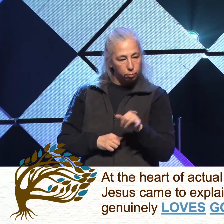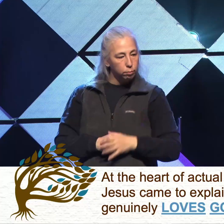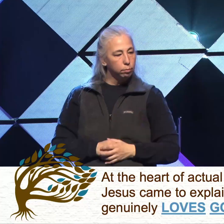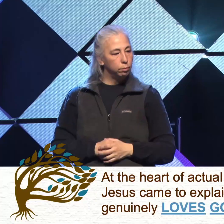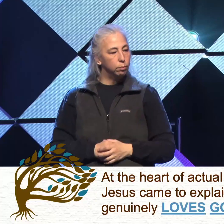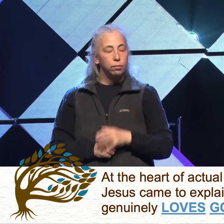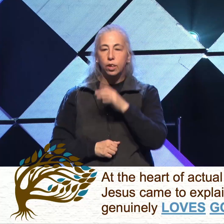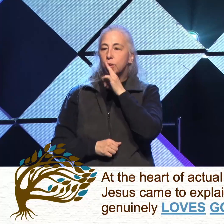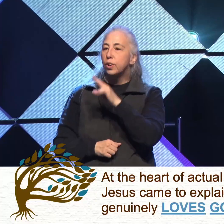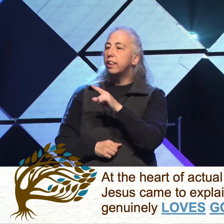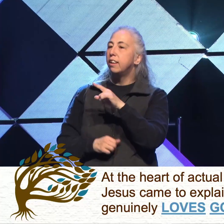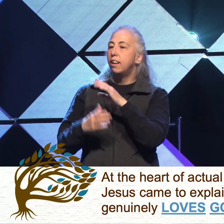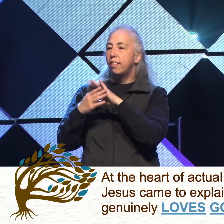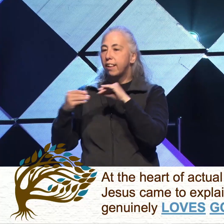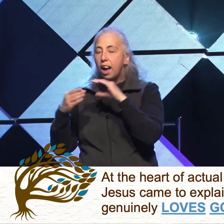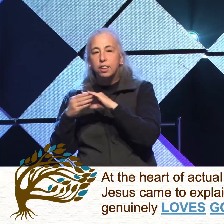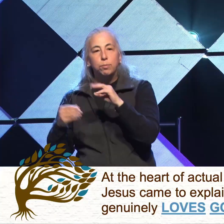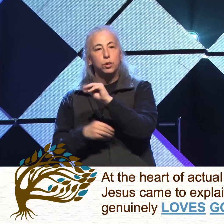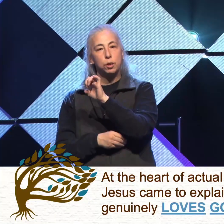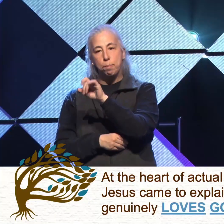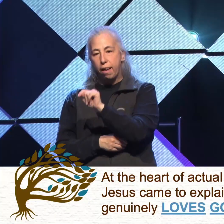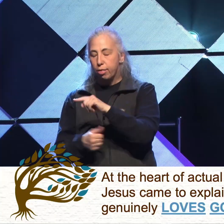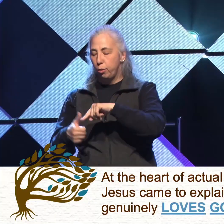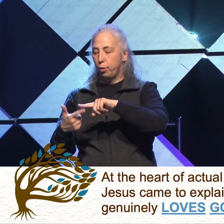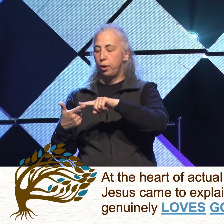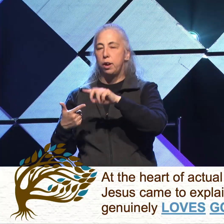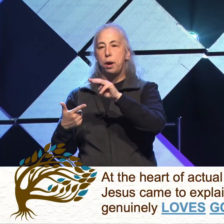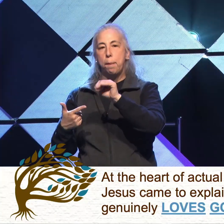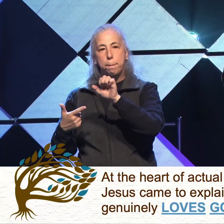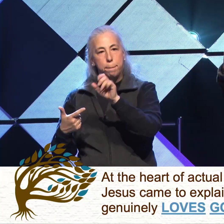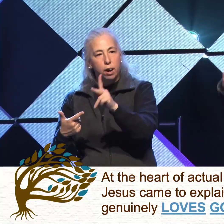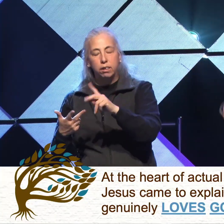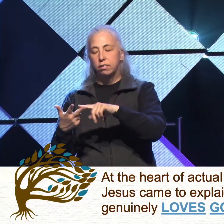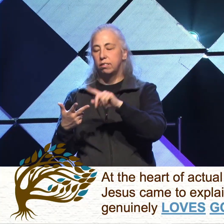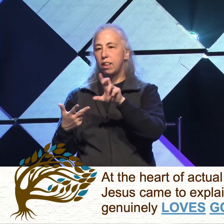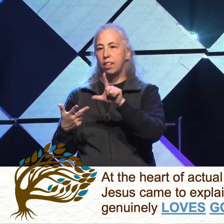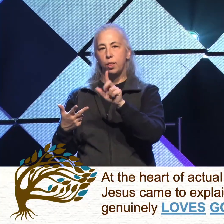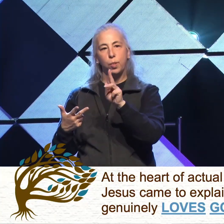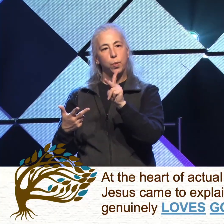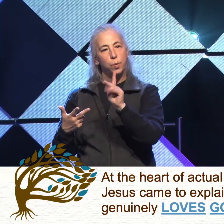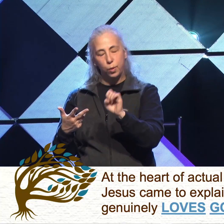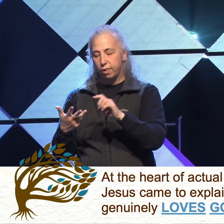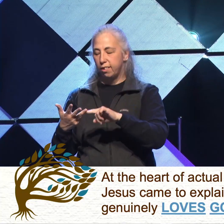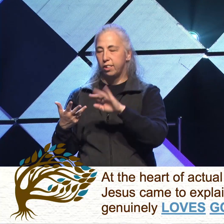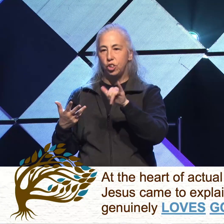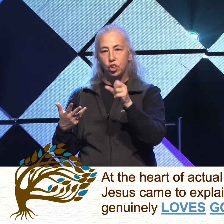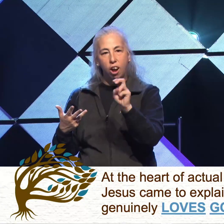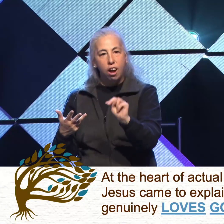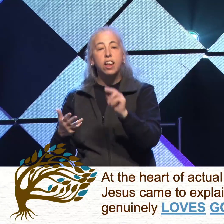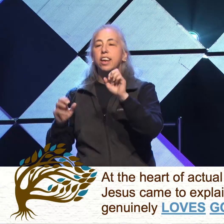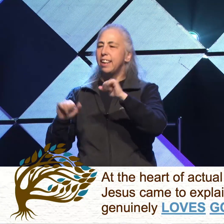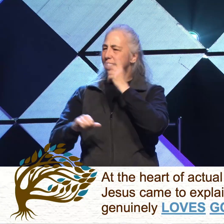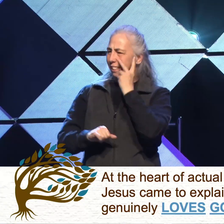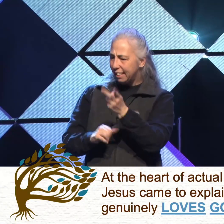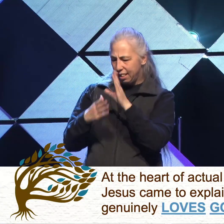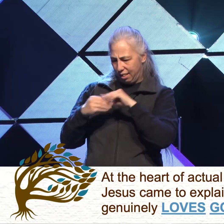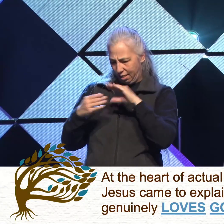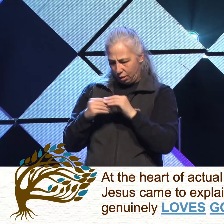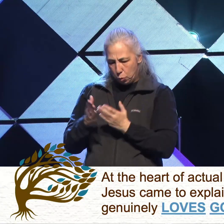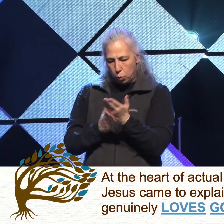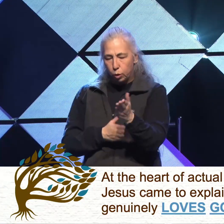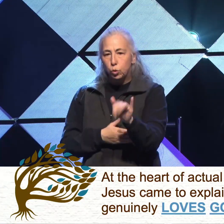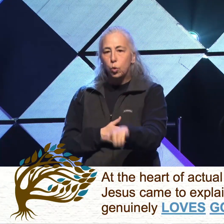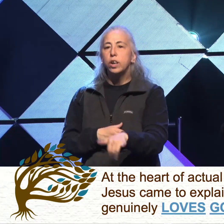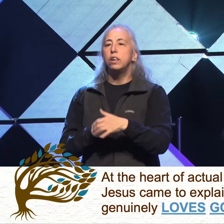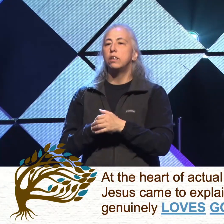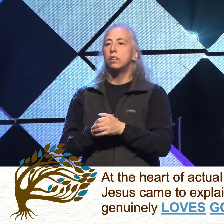the Gospels, Matthew, Mark, Luke, and John, and you see the sense of superiority or self-righteousness